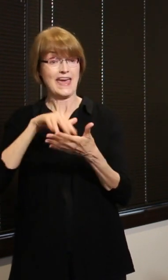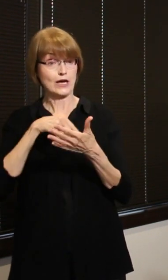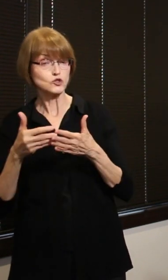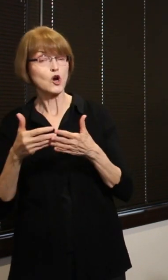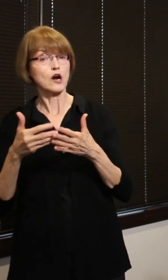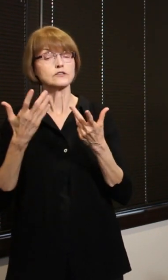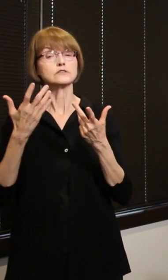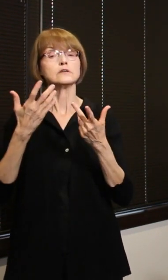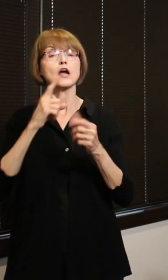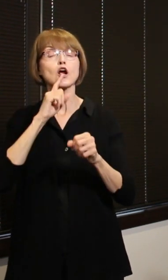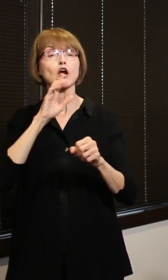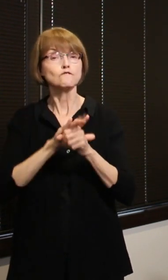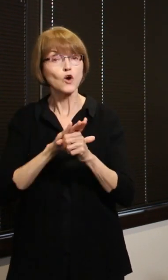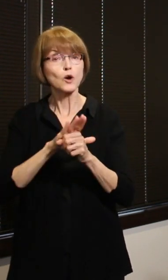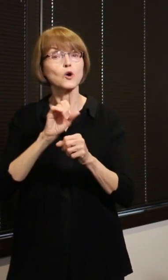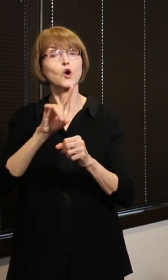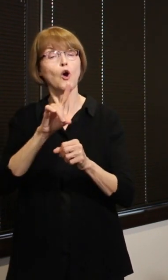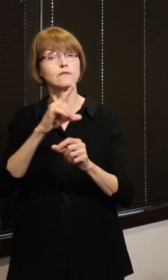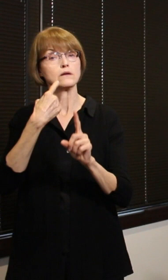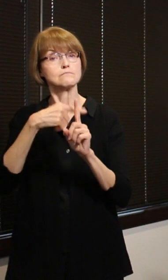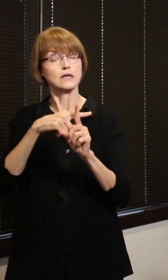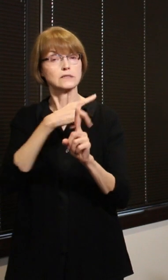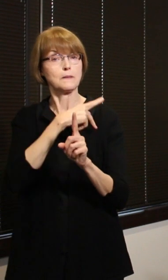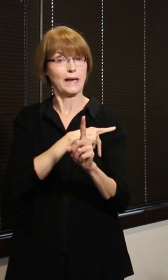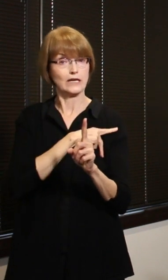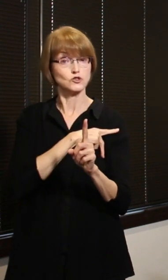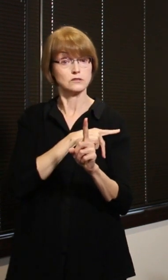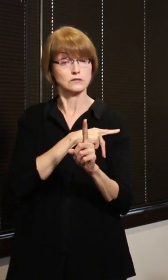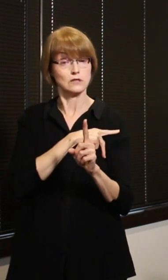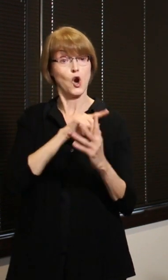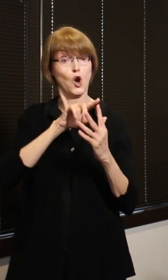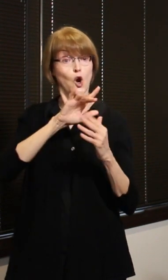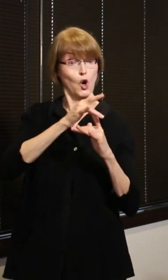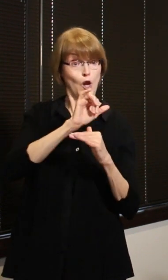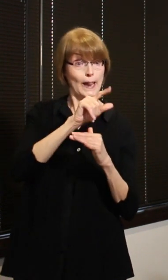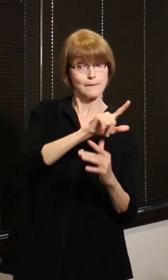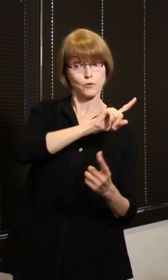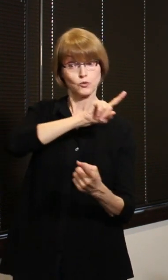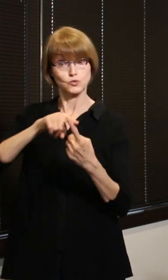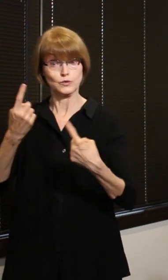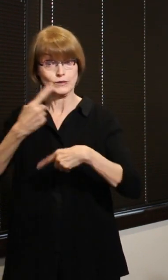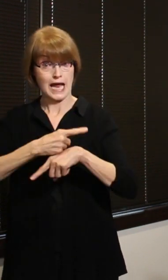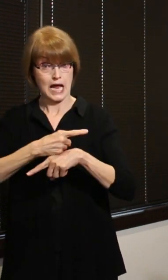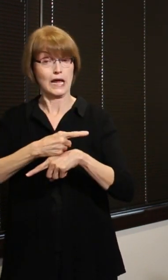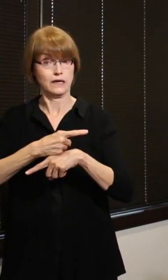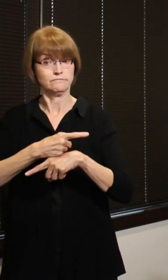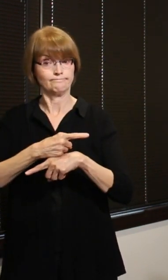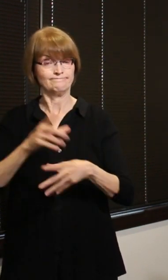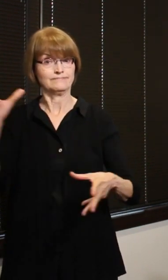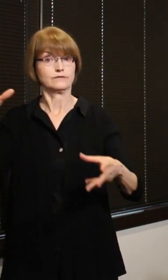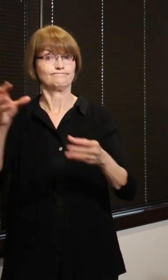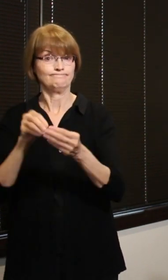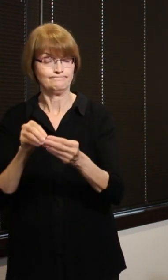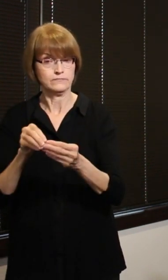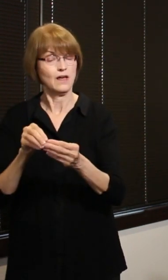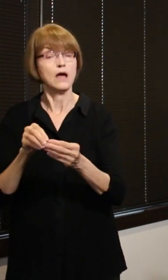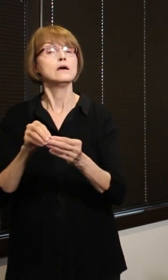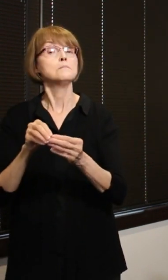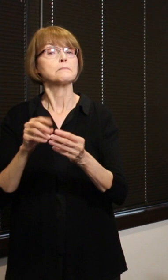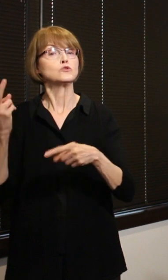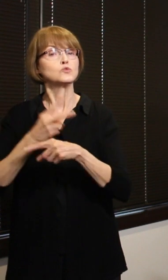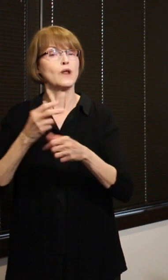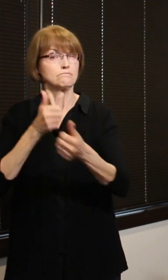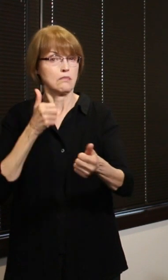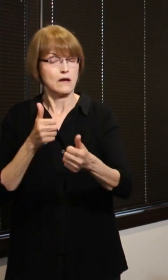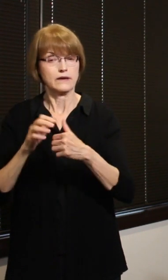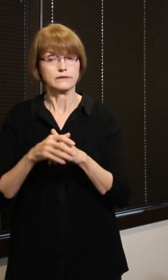of confirmed COVID positive patients from early April through today and has a lag of 2 days. Also, as we've said